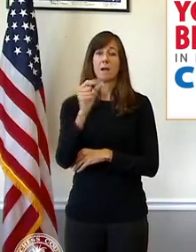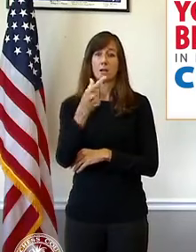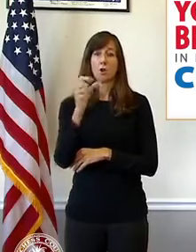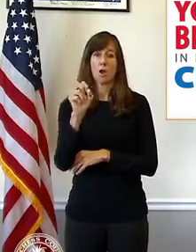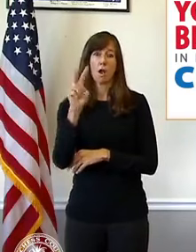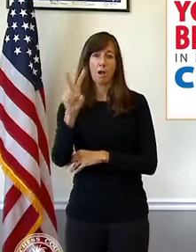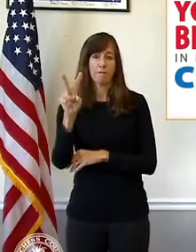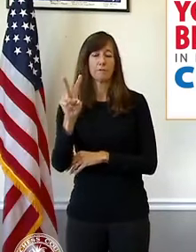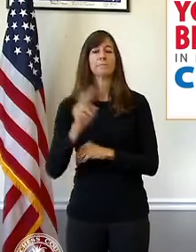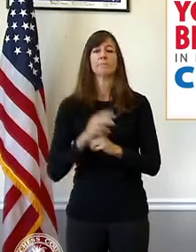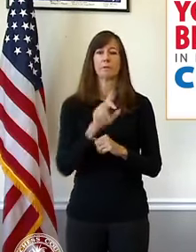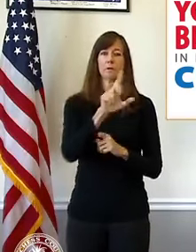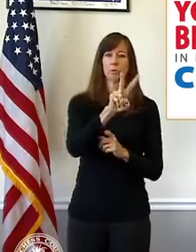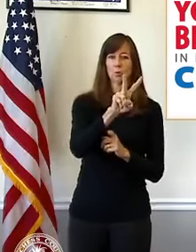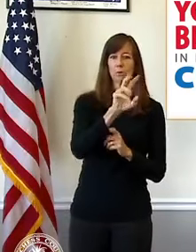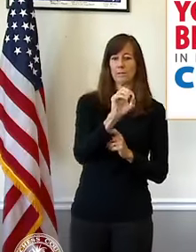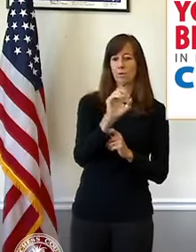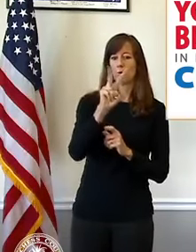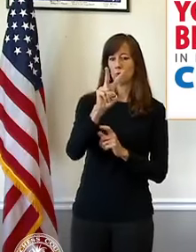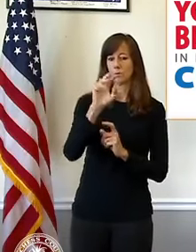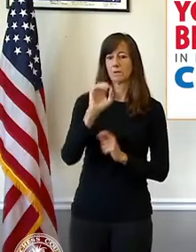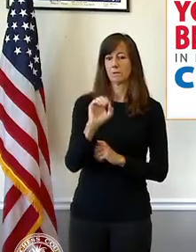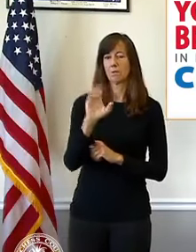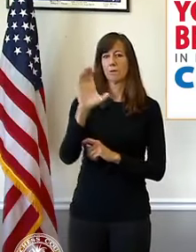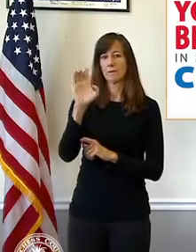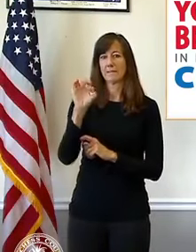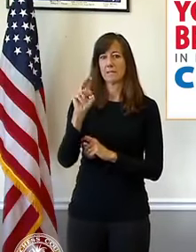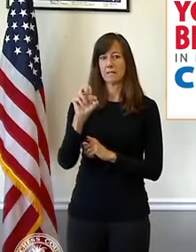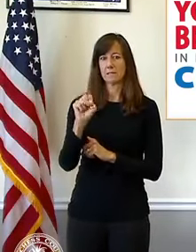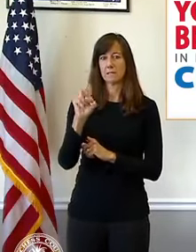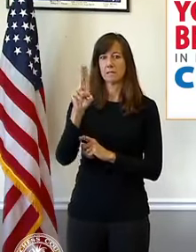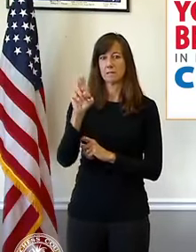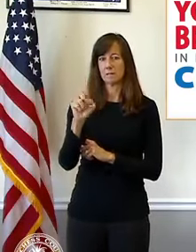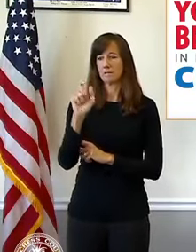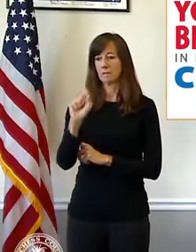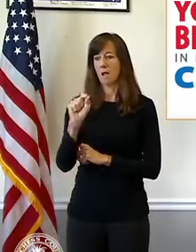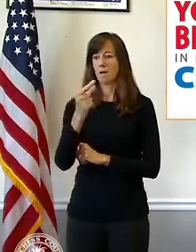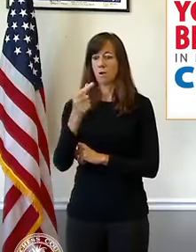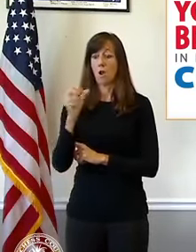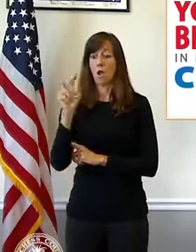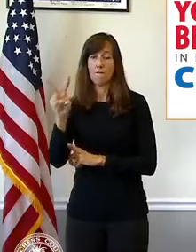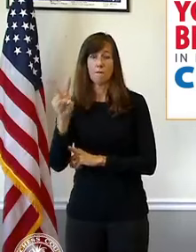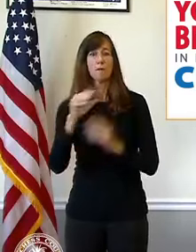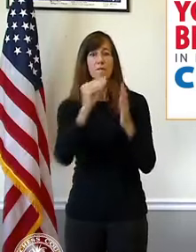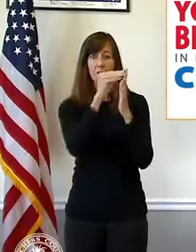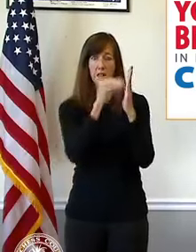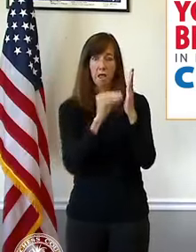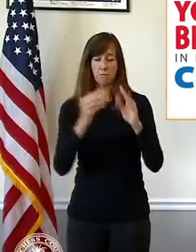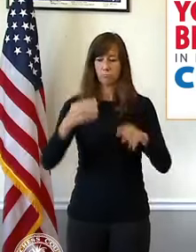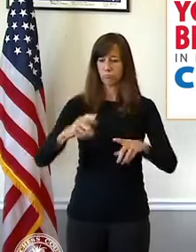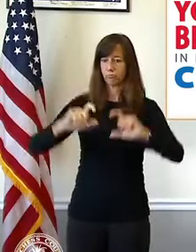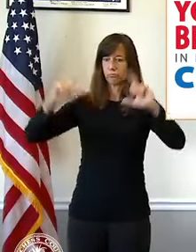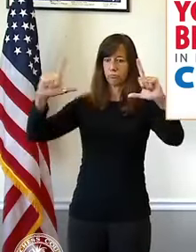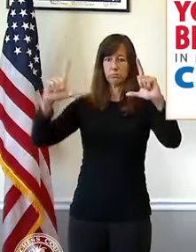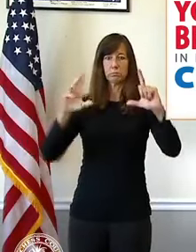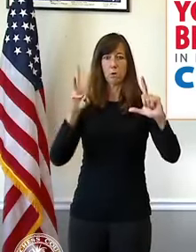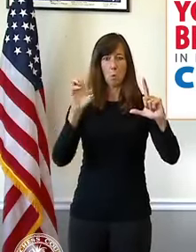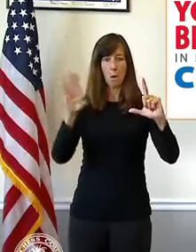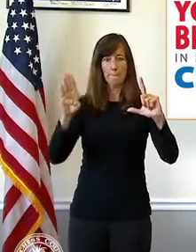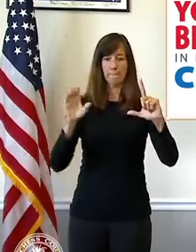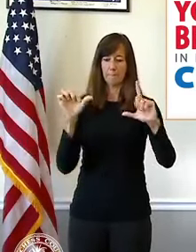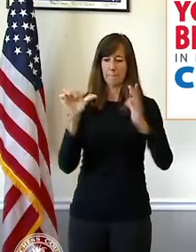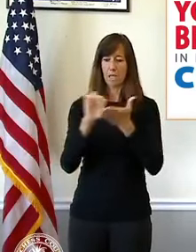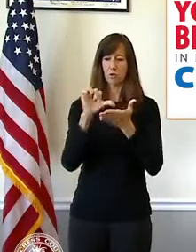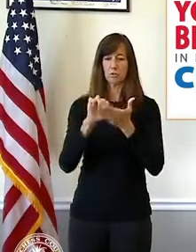2020census.gov, and fill out your census information. Remember that this information is not all that probing, and it